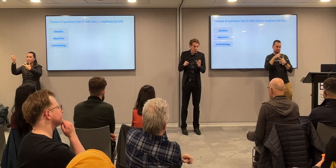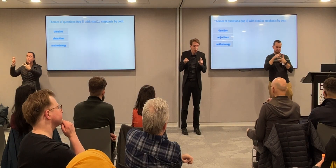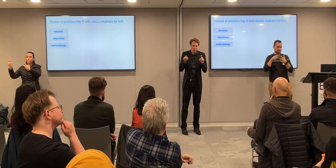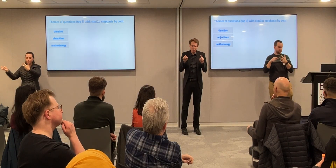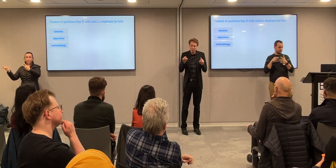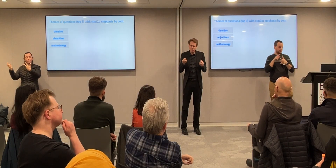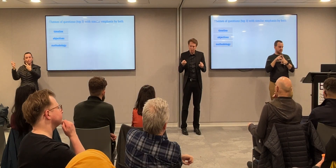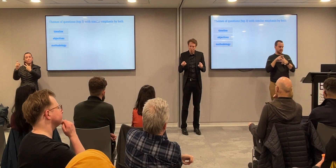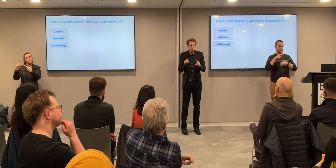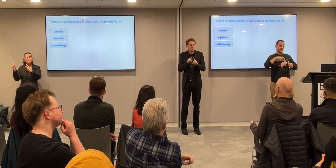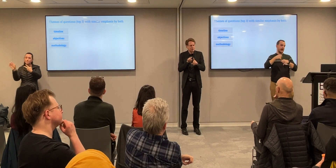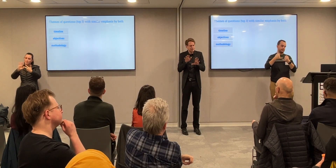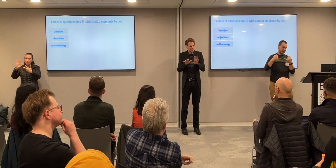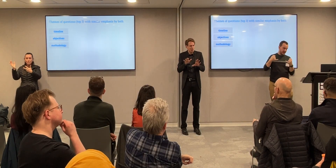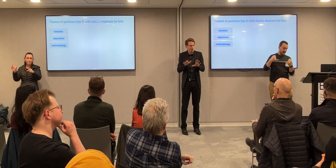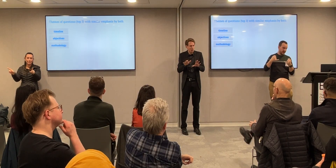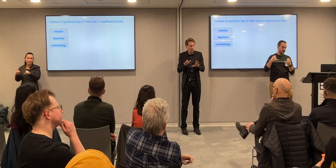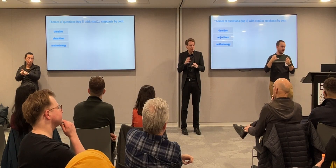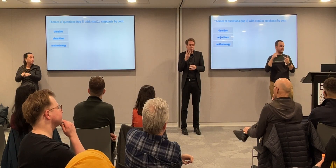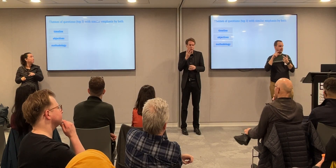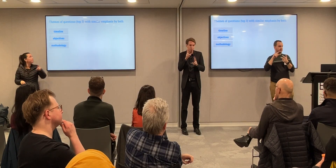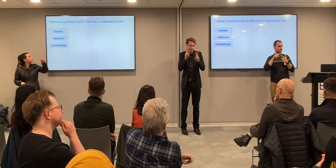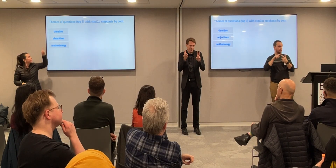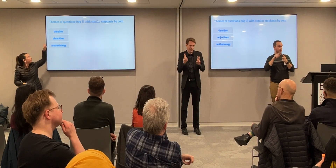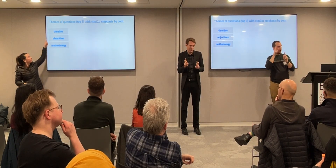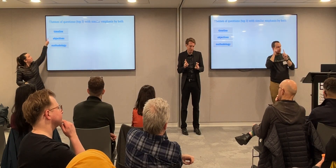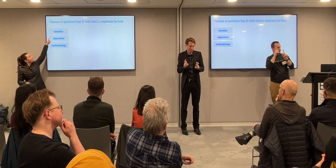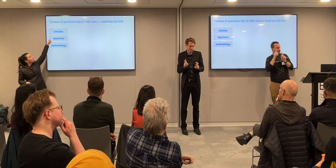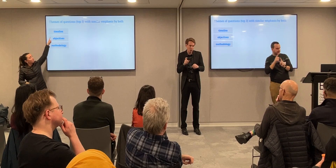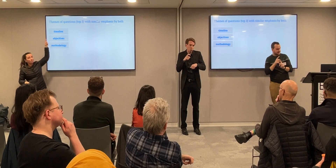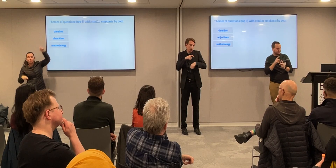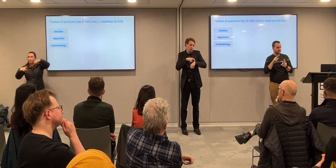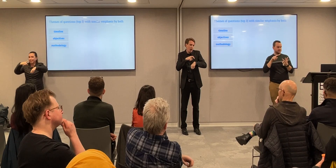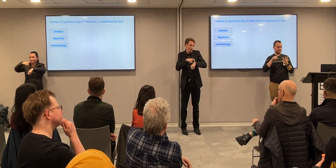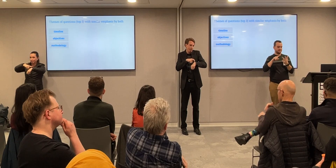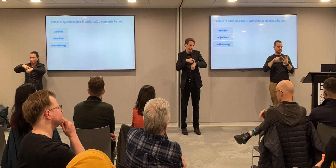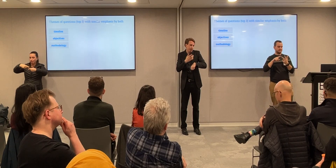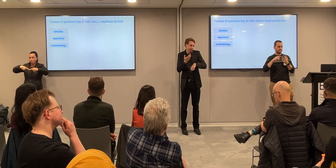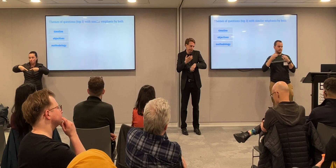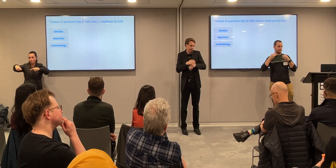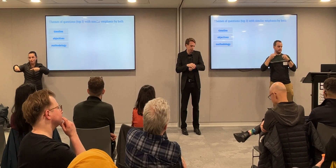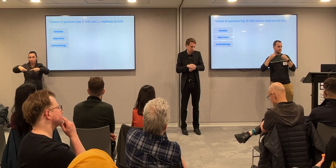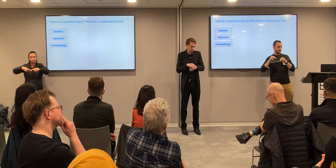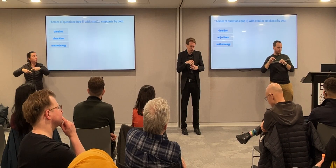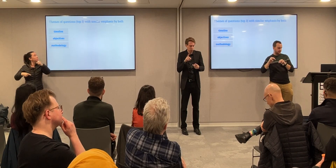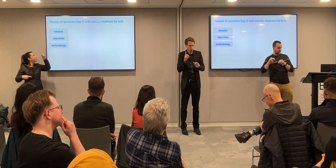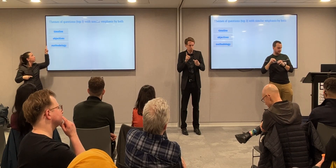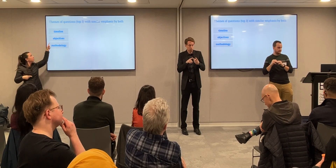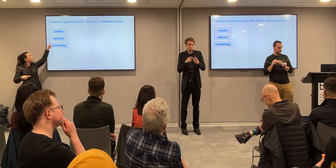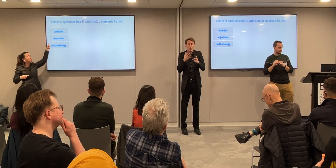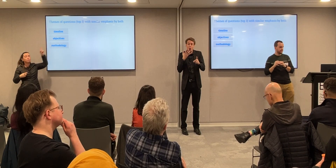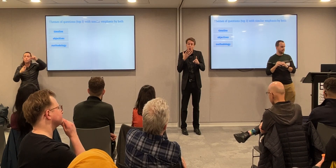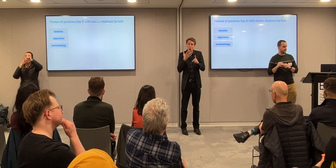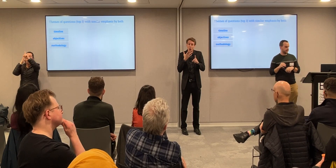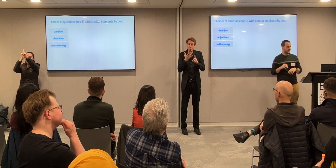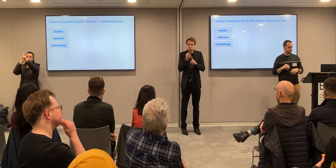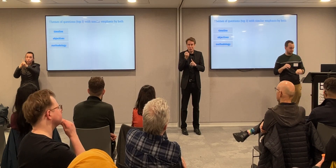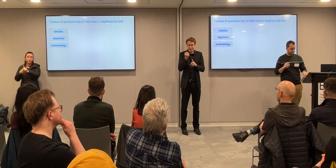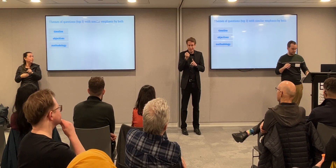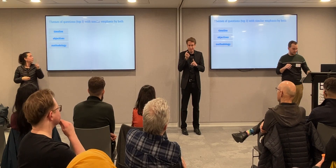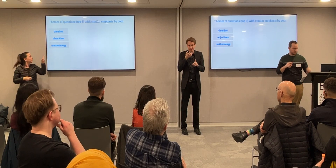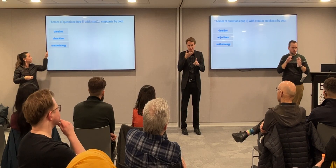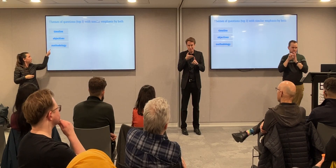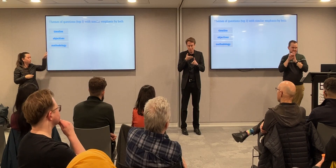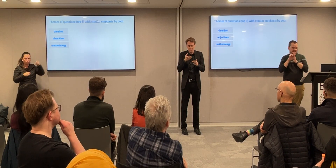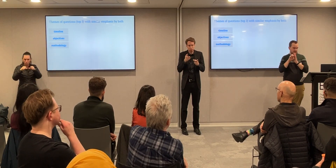some similarities. The first was related to timelines, the second being objectives, and then